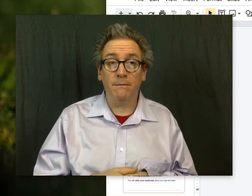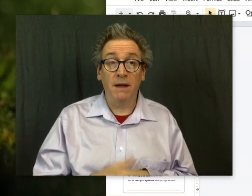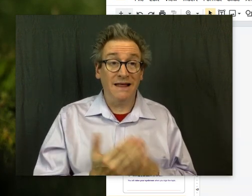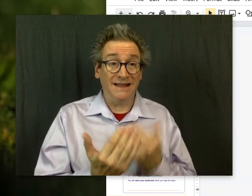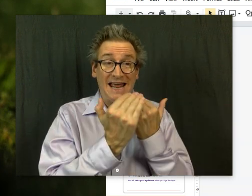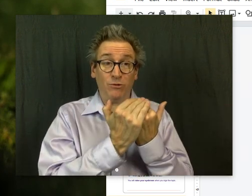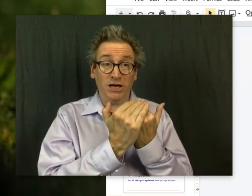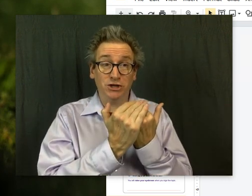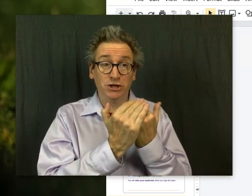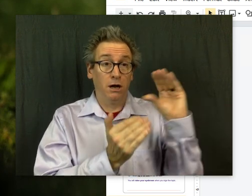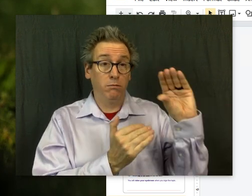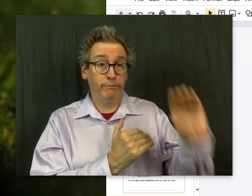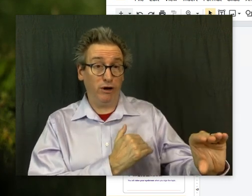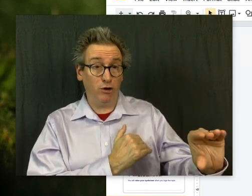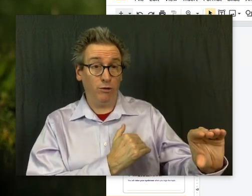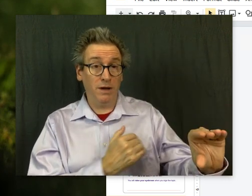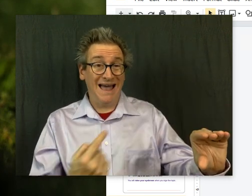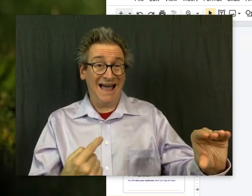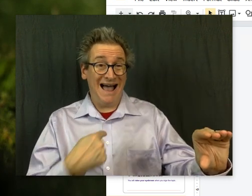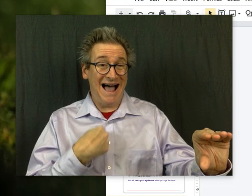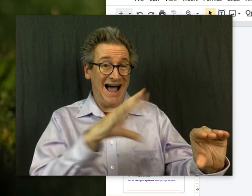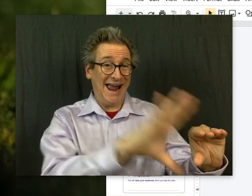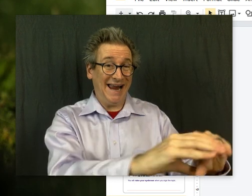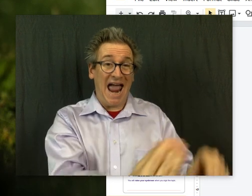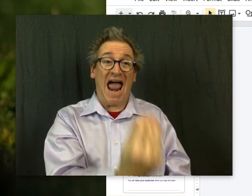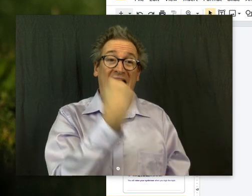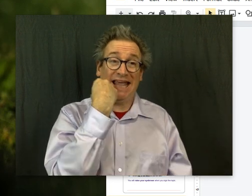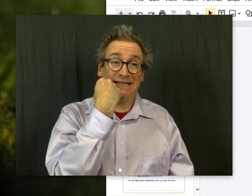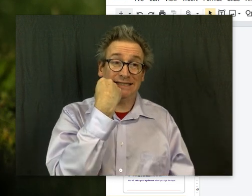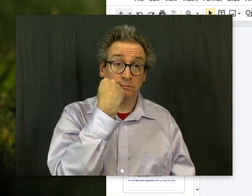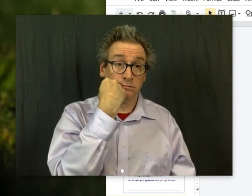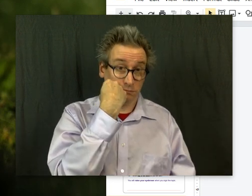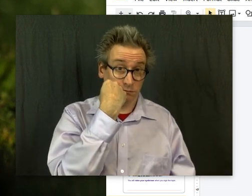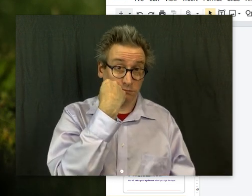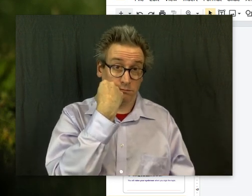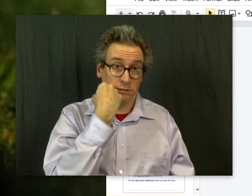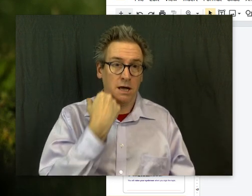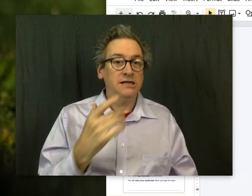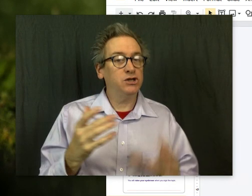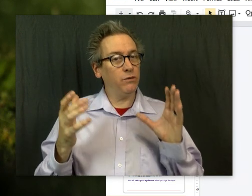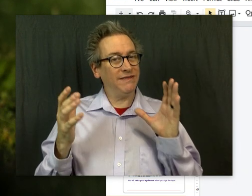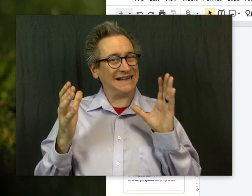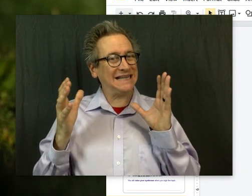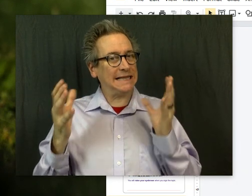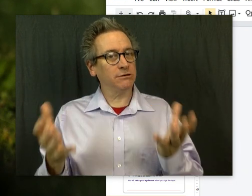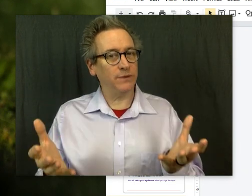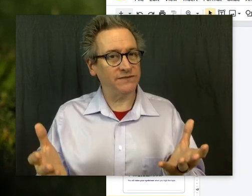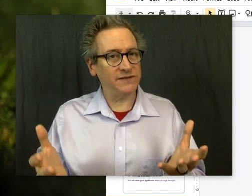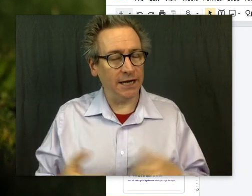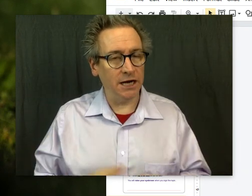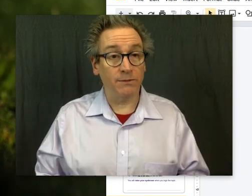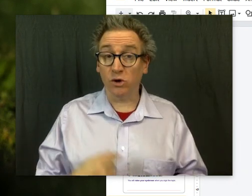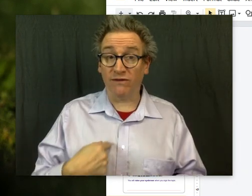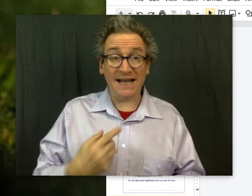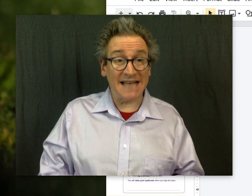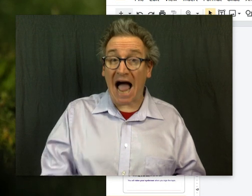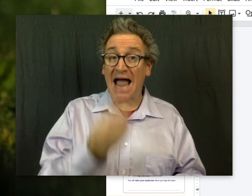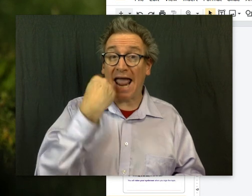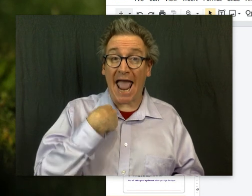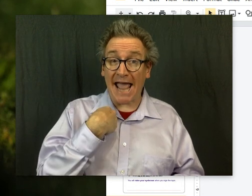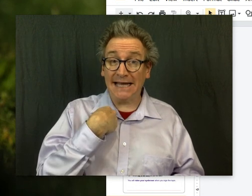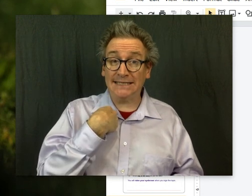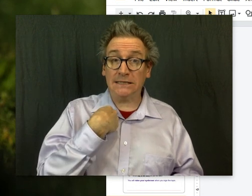Okay. Sandwich, boom, I ate. So that's the clearest way of setting it up. So if I